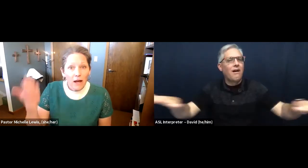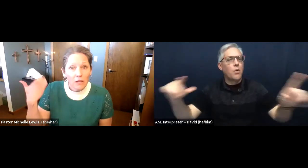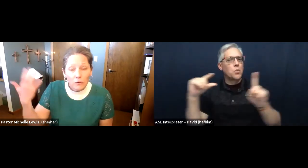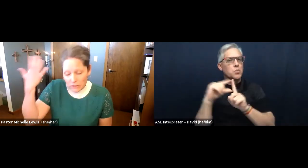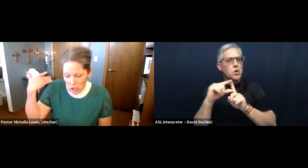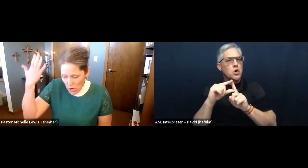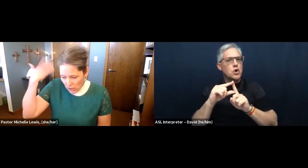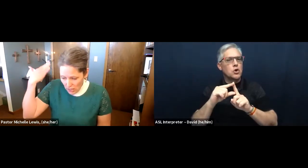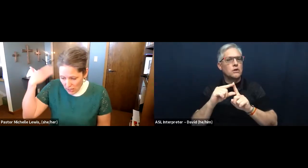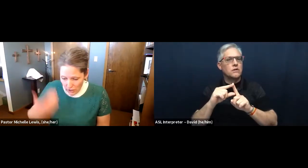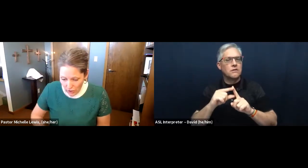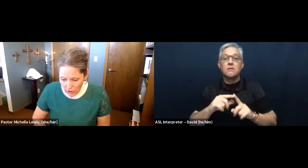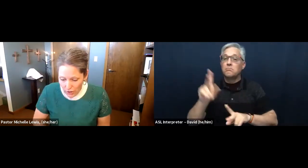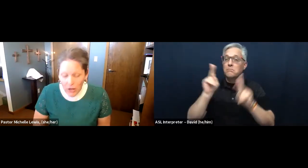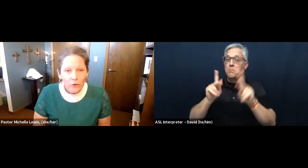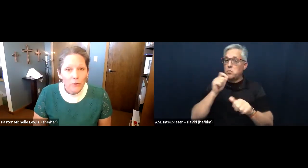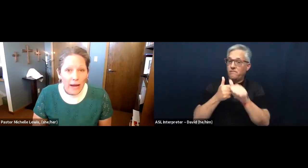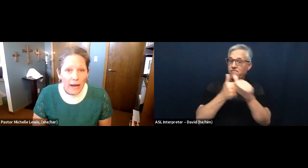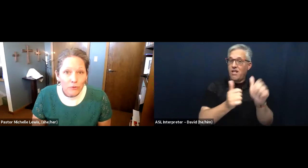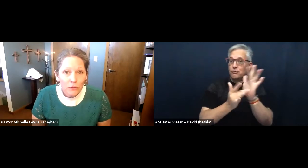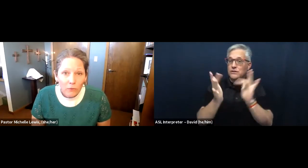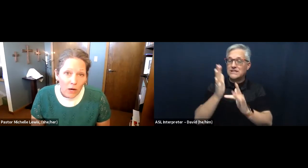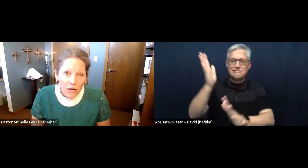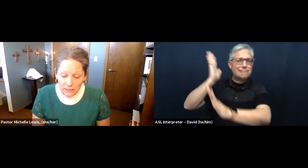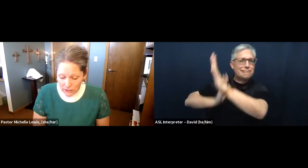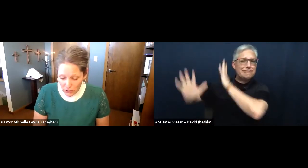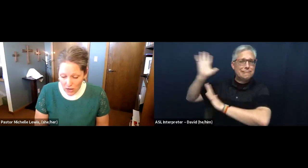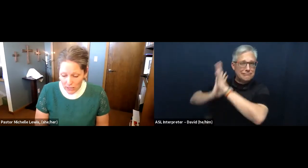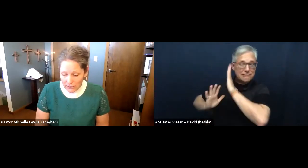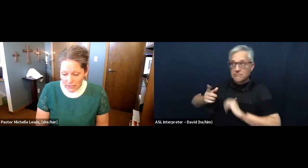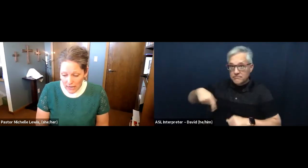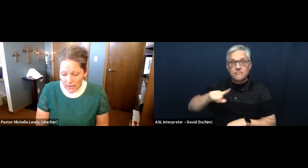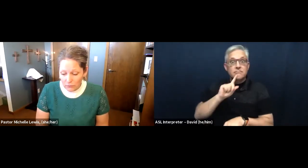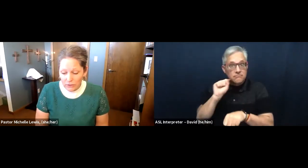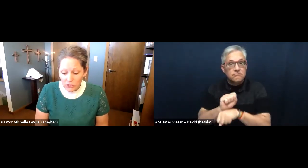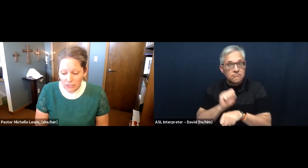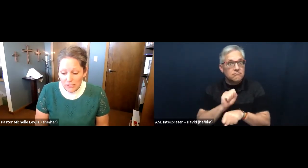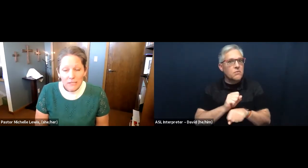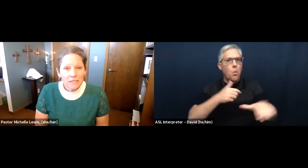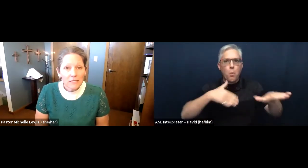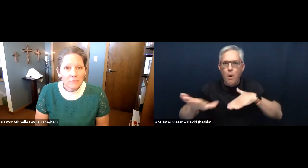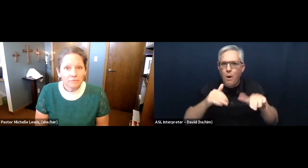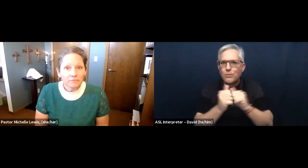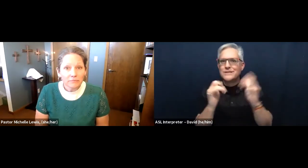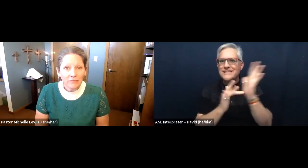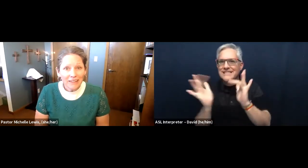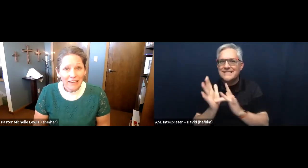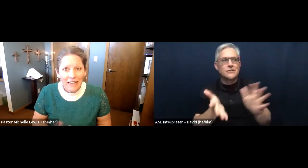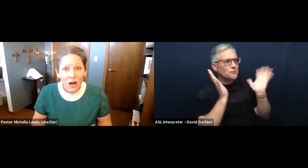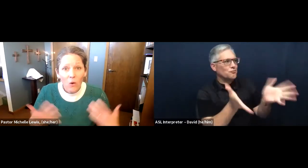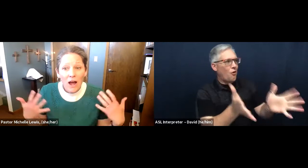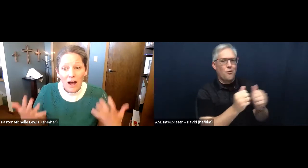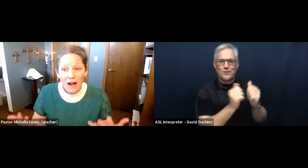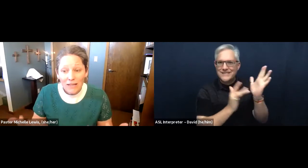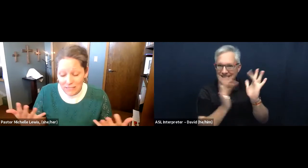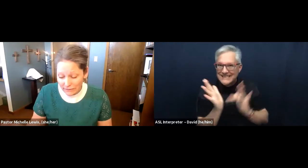Those followers long, long ago who actually walked and talked and ate with Jesus, and